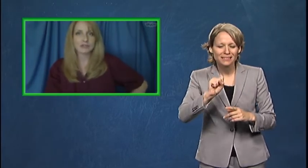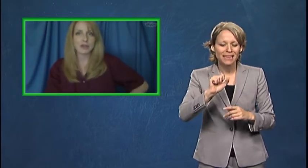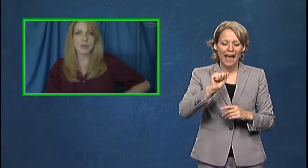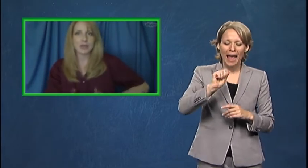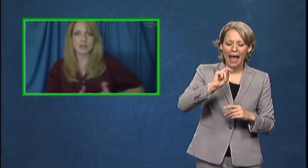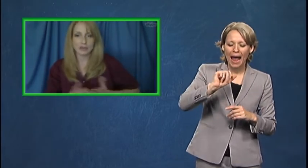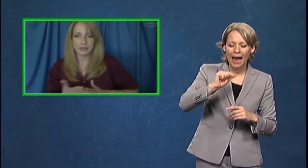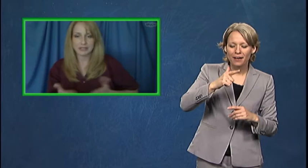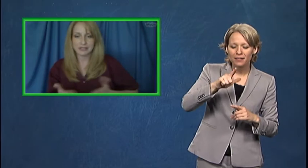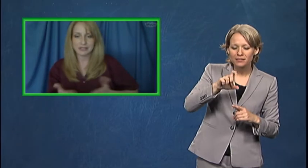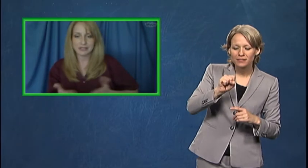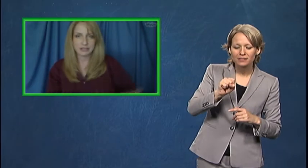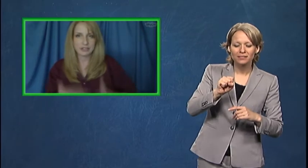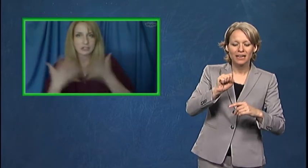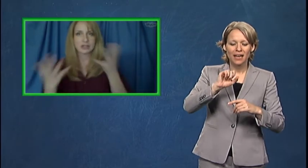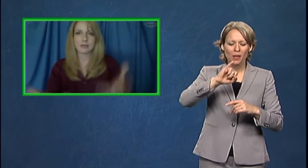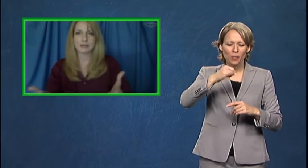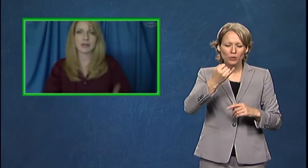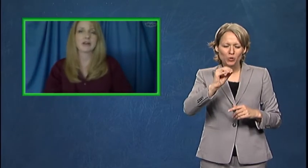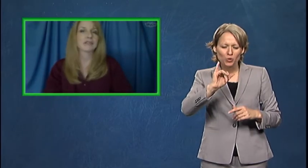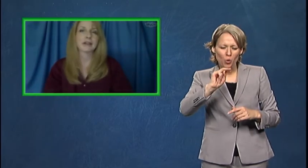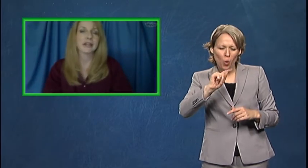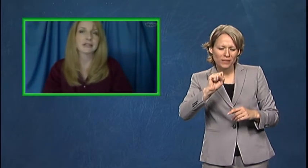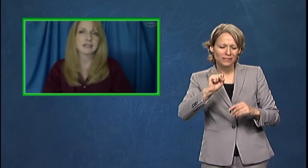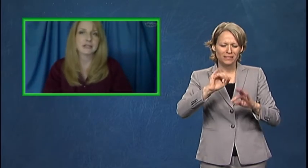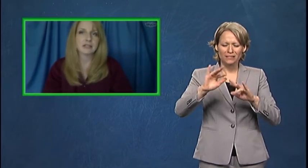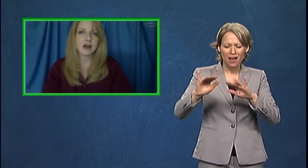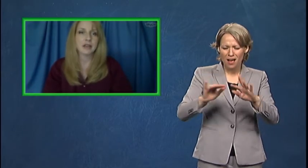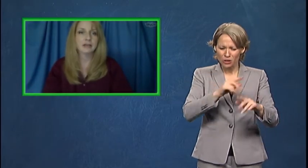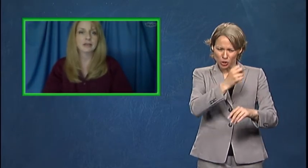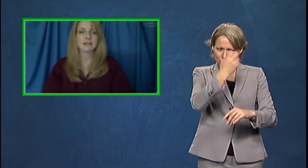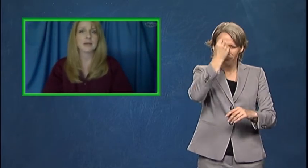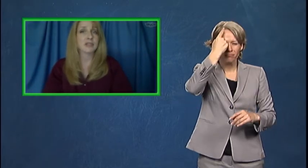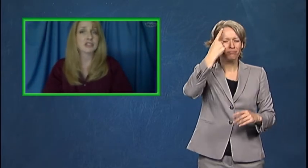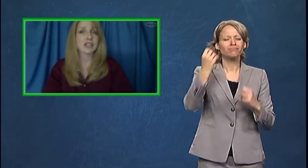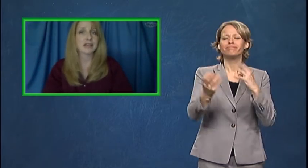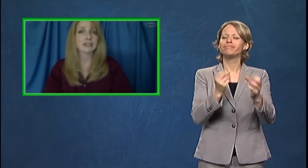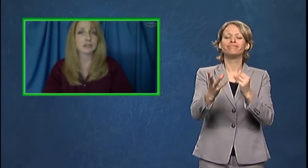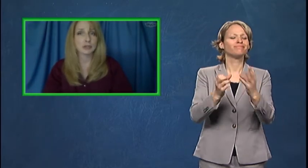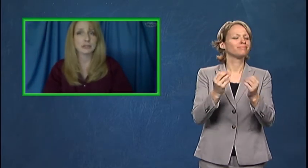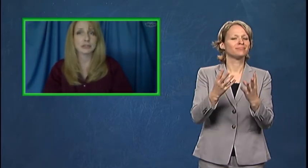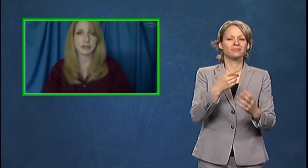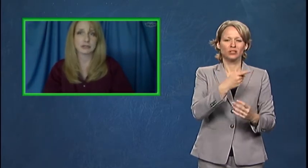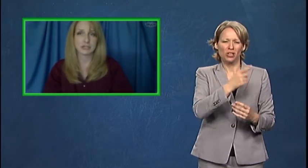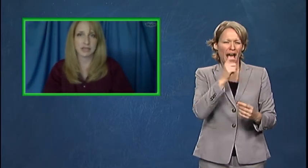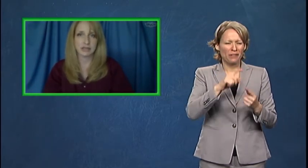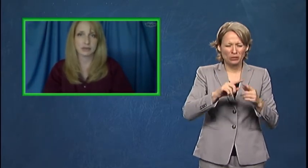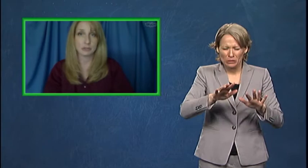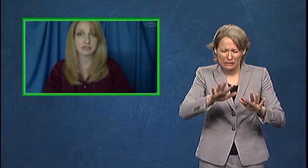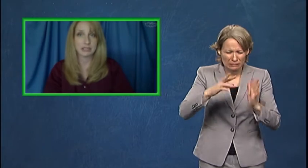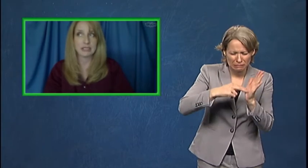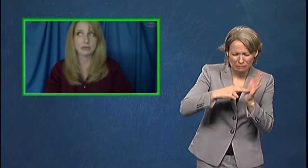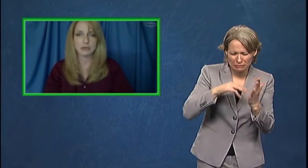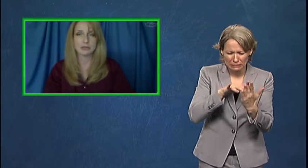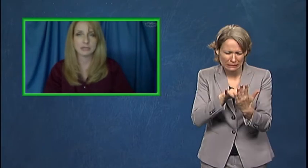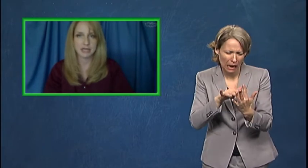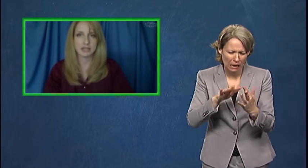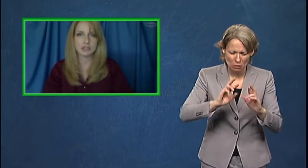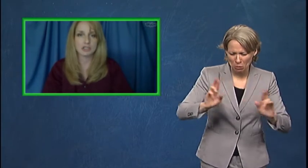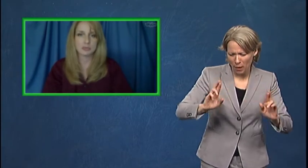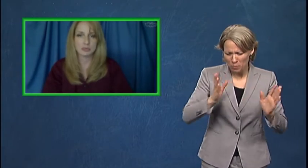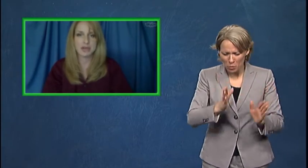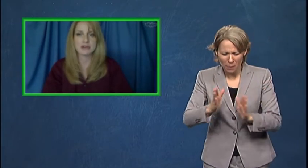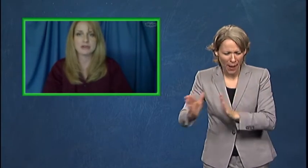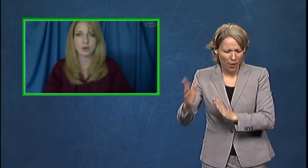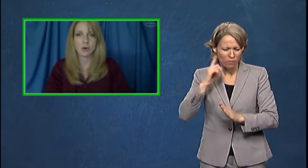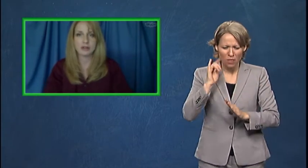weld from, and the joints, and it just comes right off her hands, and it's not something she has to learn to understand or study to understand.